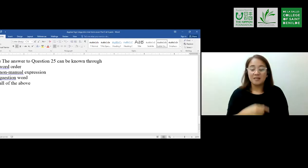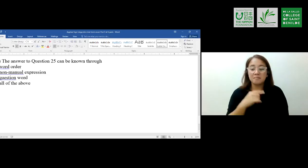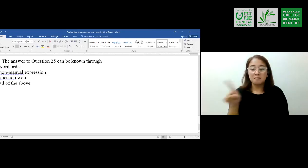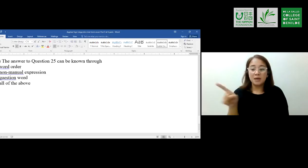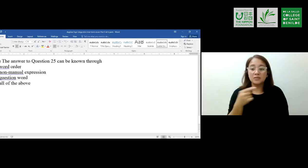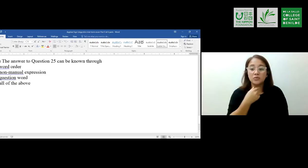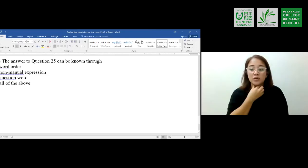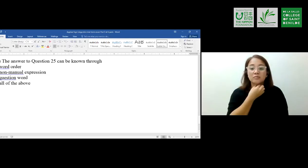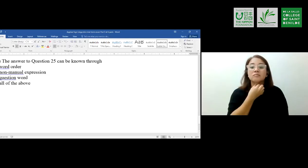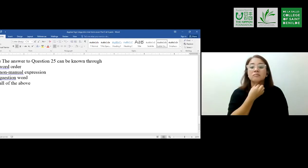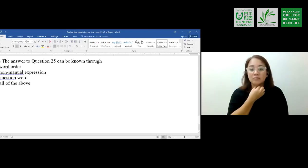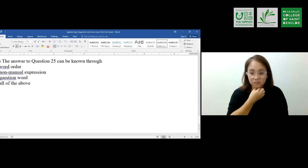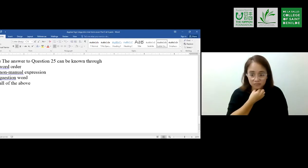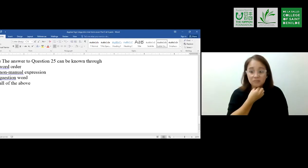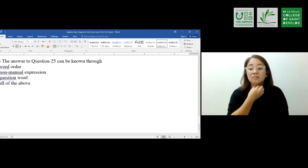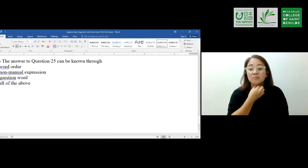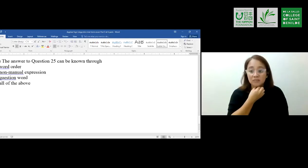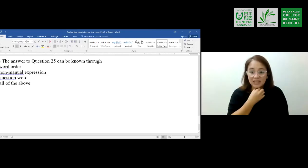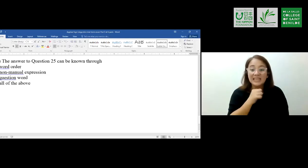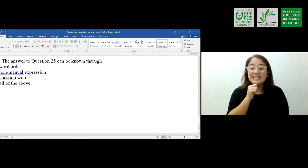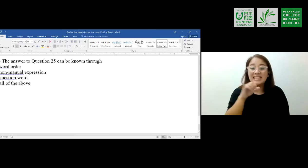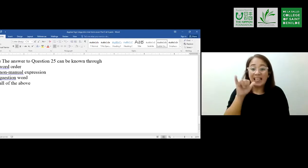that's non-manual also.